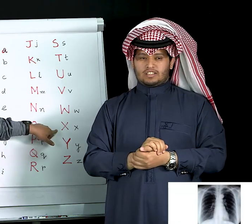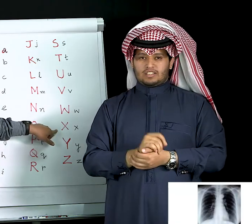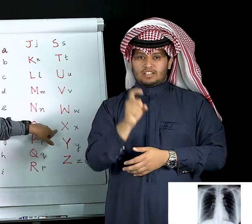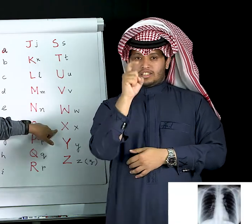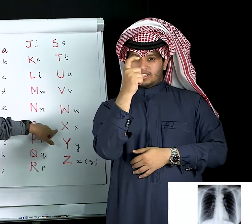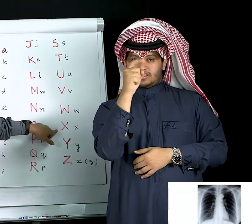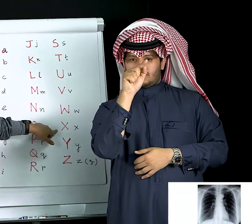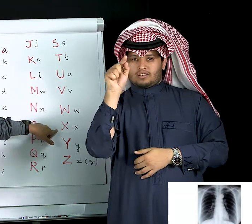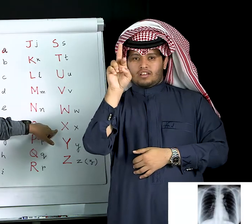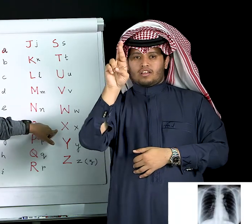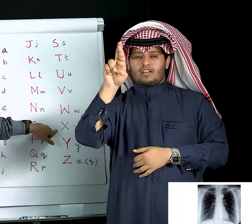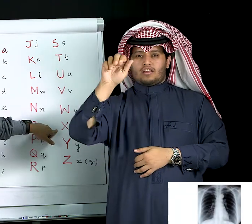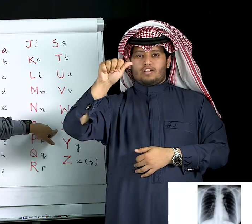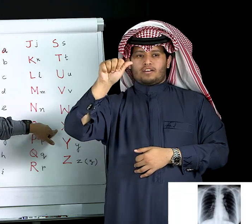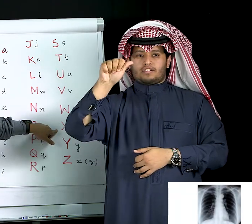X-ray.